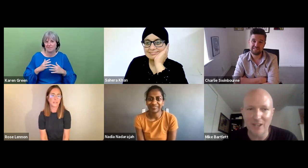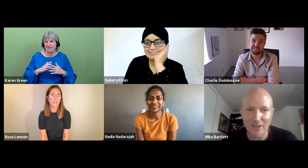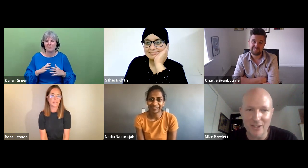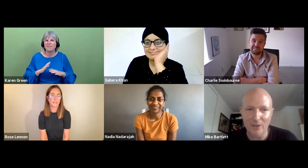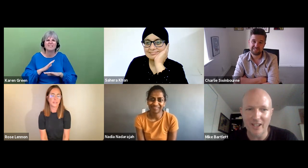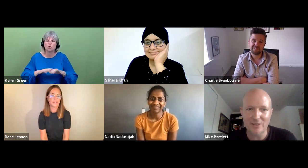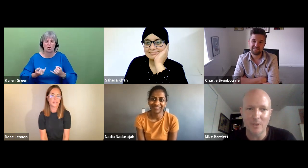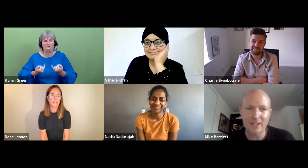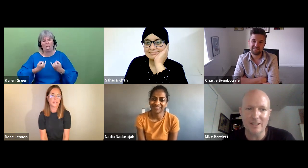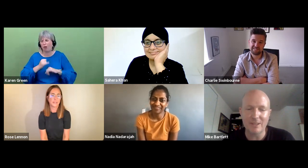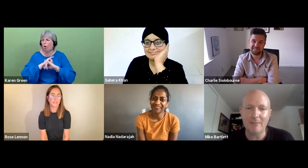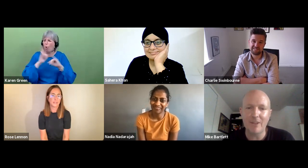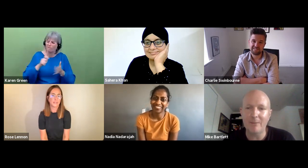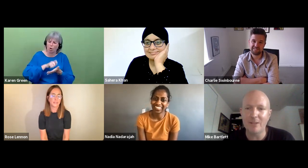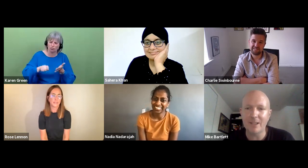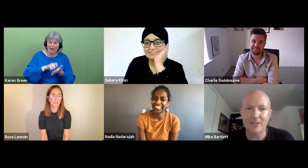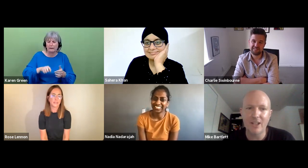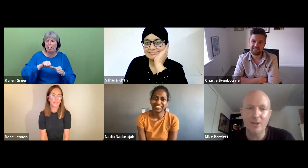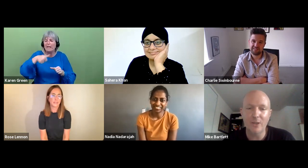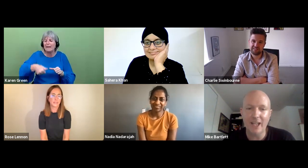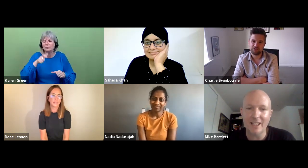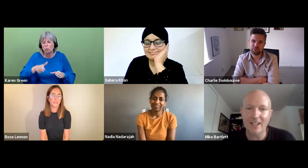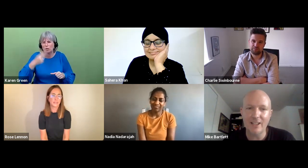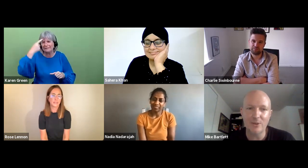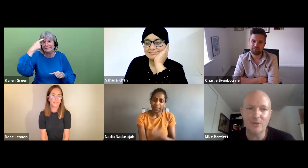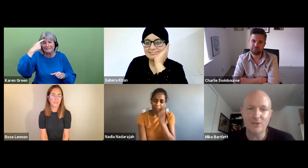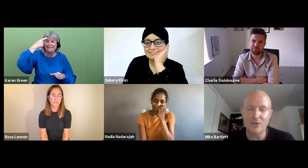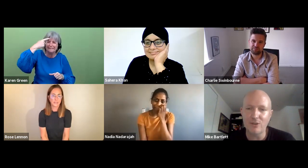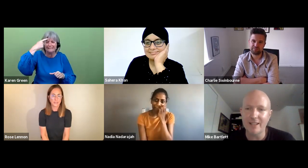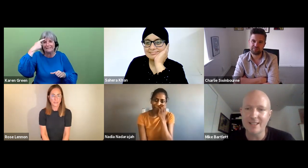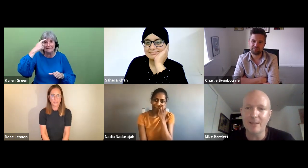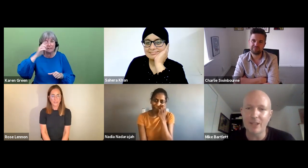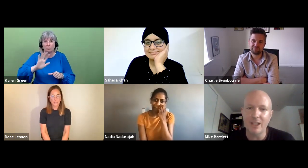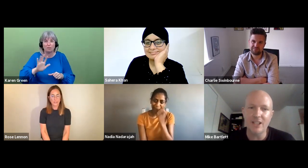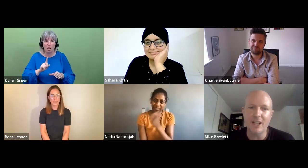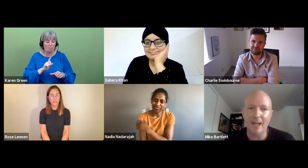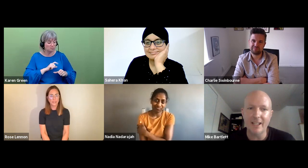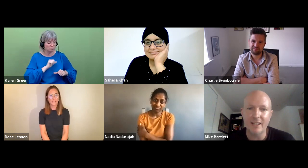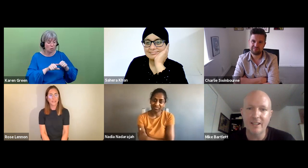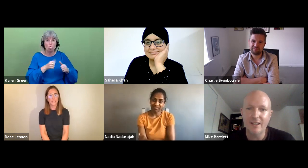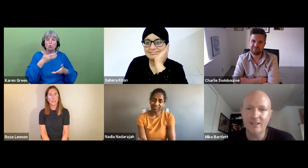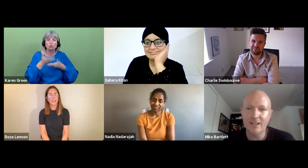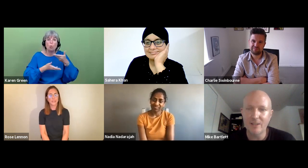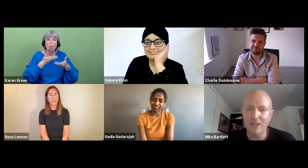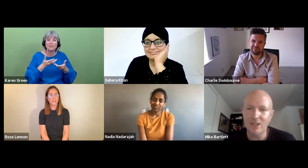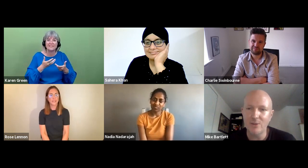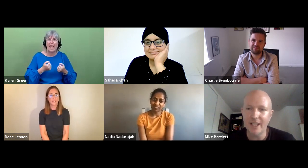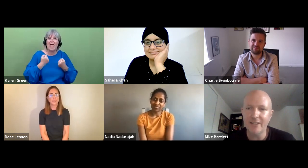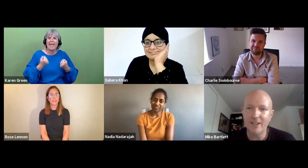can't think of what the next word is, but sometimes it's because organically your stories run out of steam and you need to go back and slightly retool it.